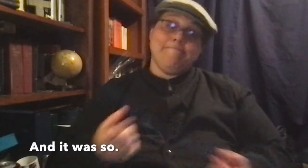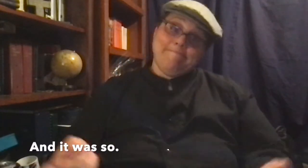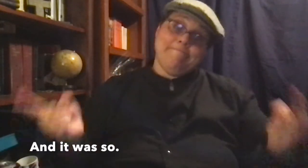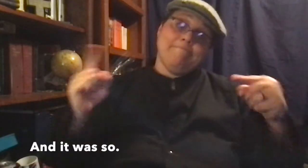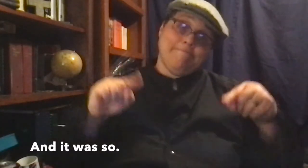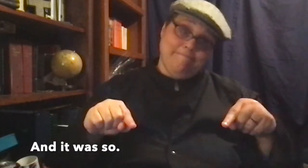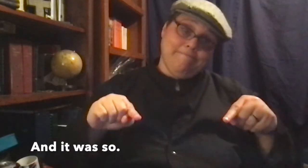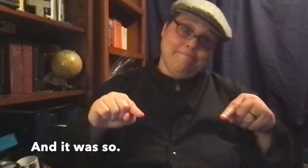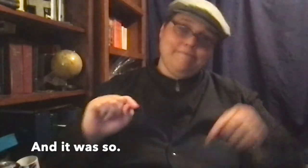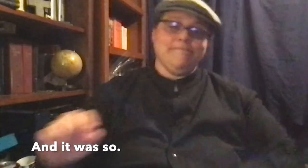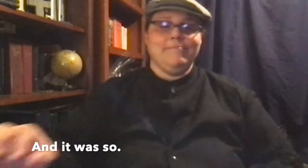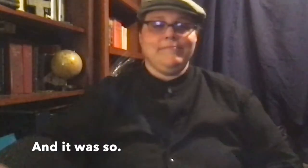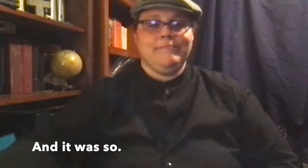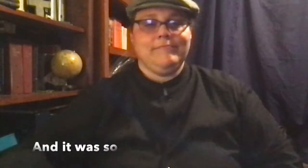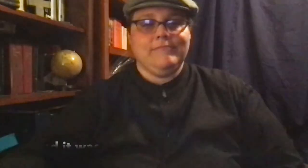And it was so.